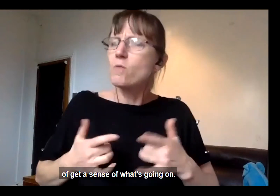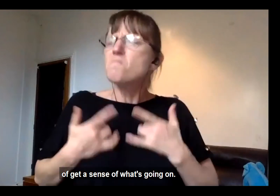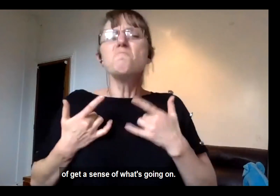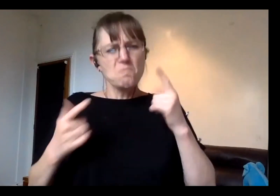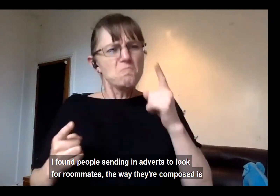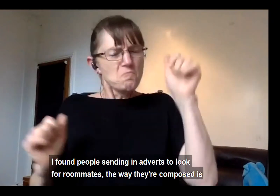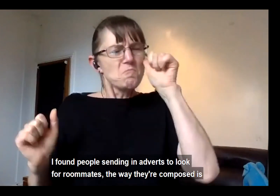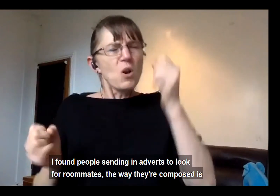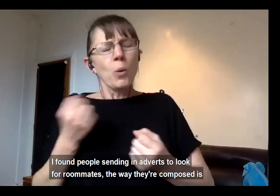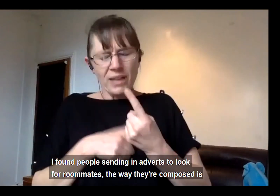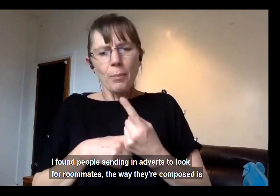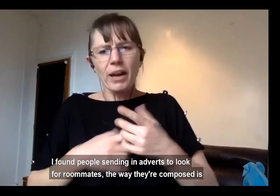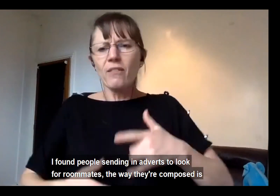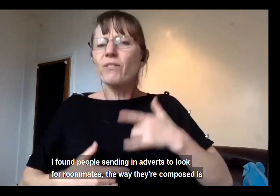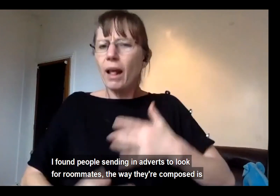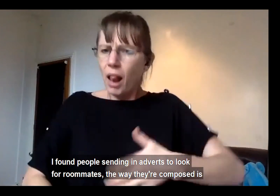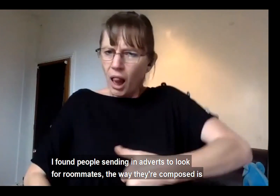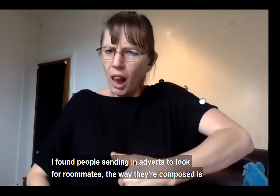going on. So I found